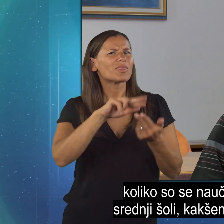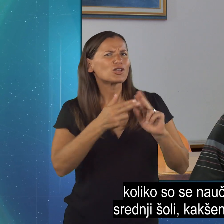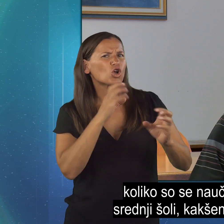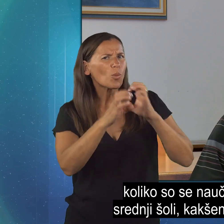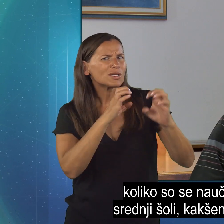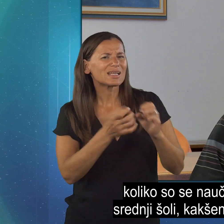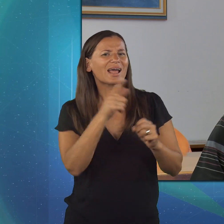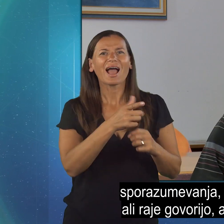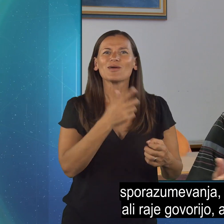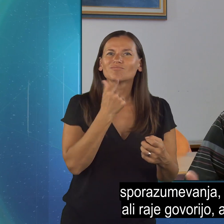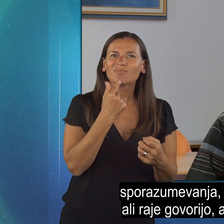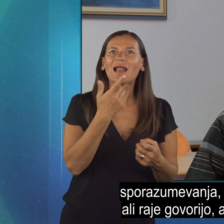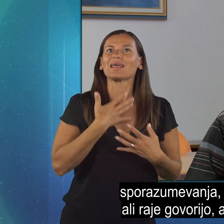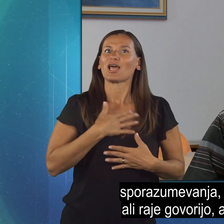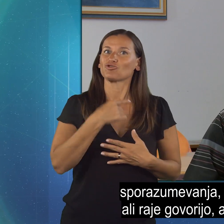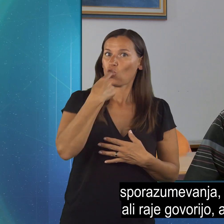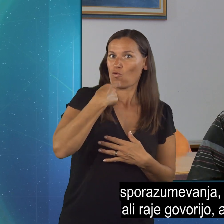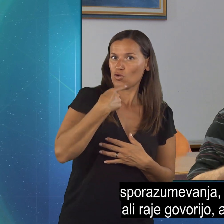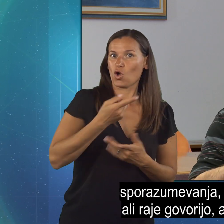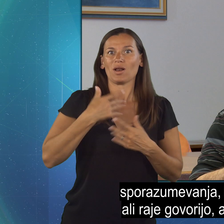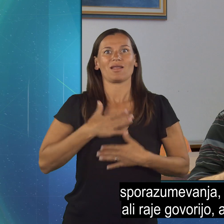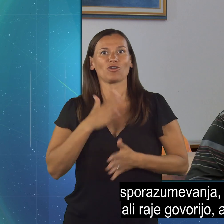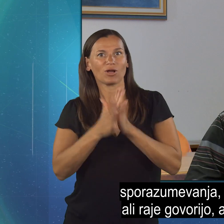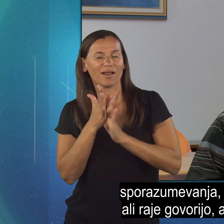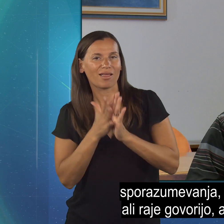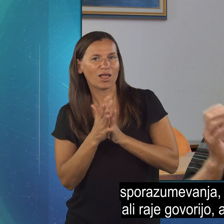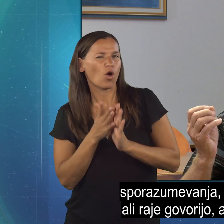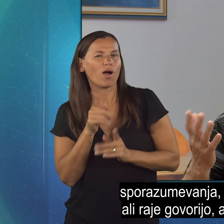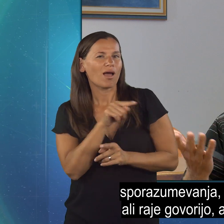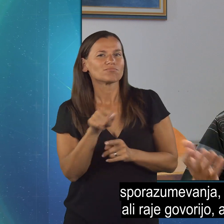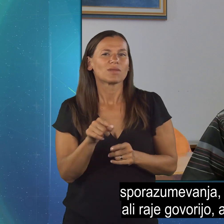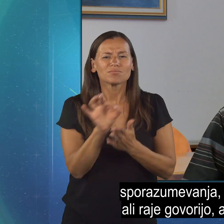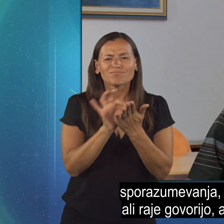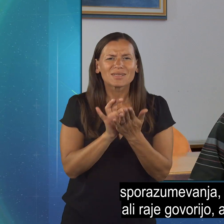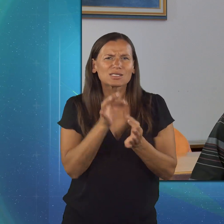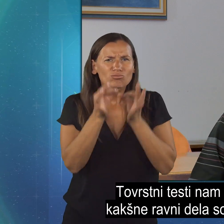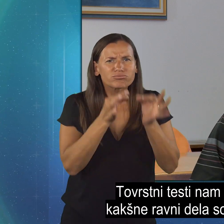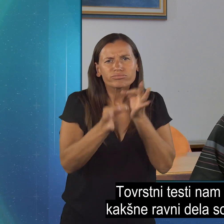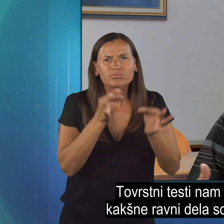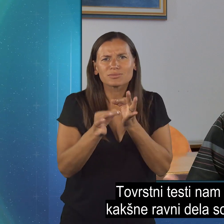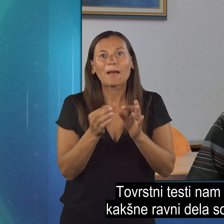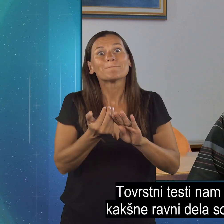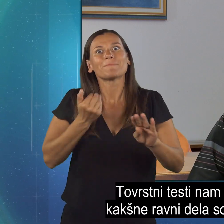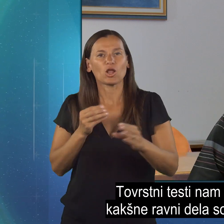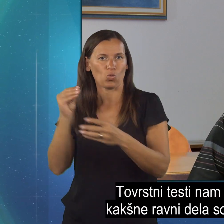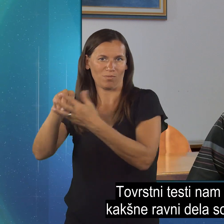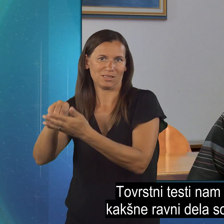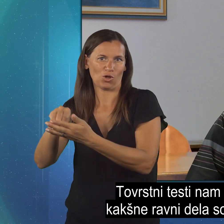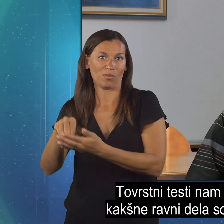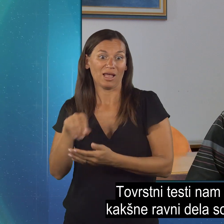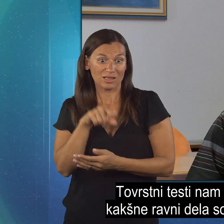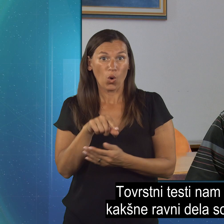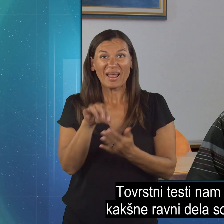their communication style? What do they prefer? Do they prefer talking? Do they prefer signing? So these kinds of